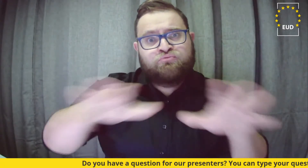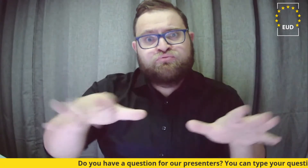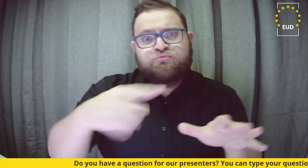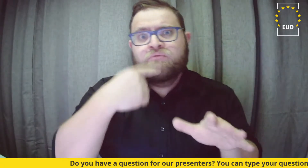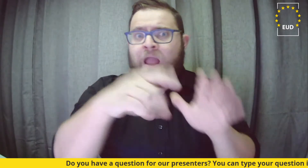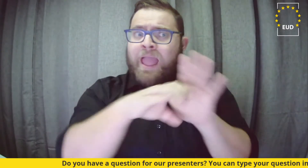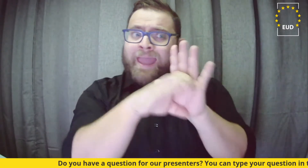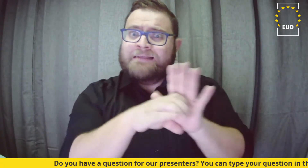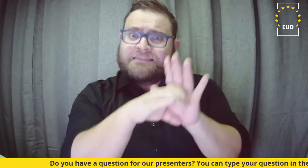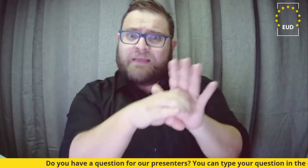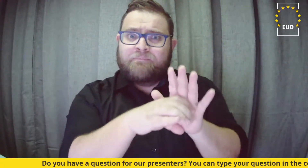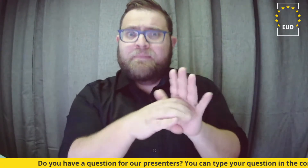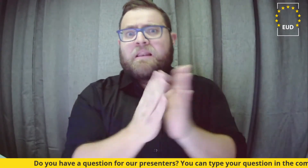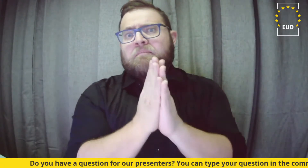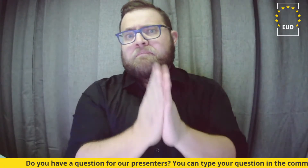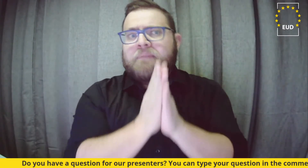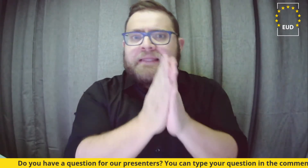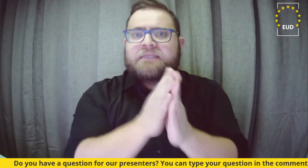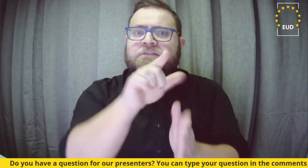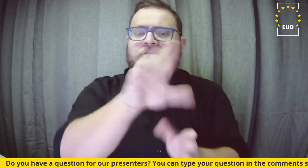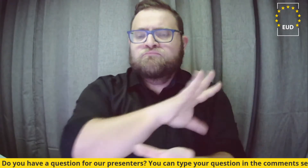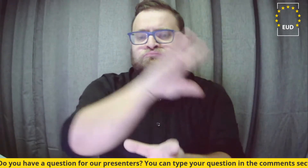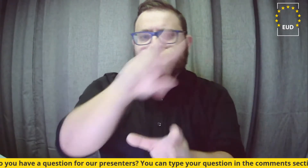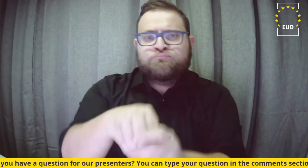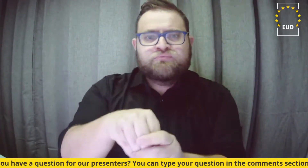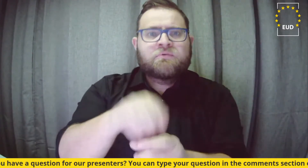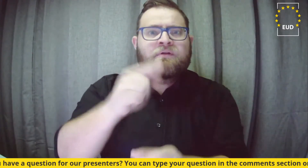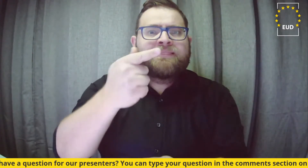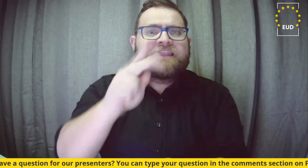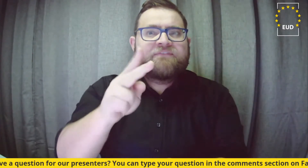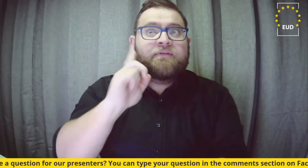is a network of national TV channels.